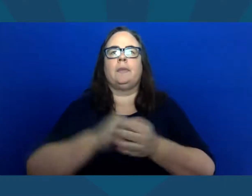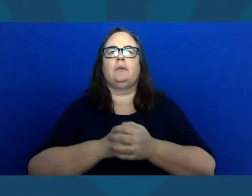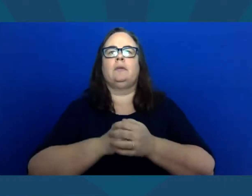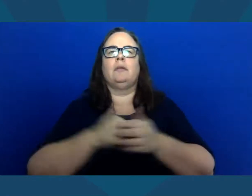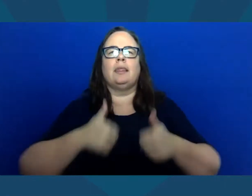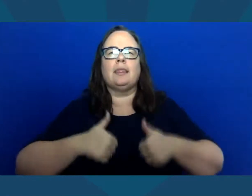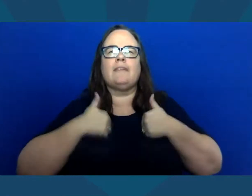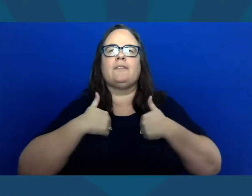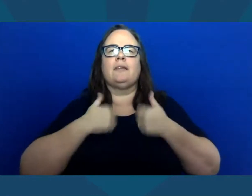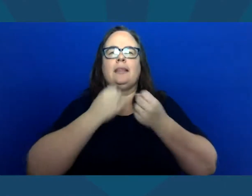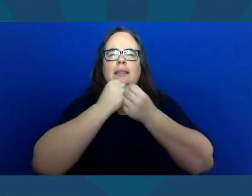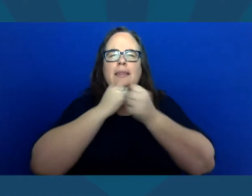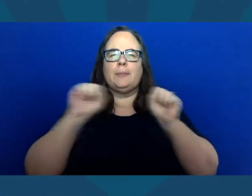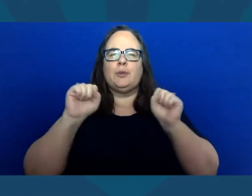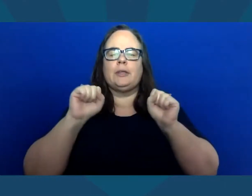classroom funding,